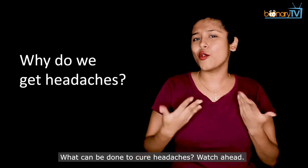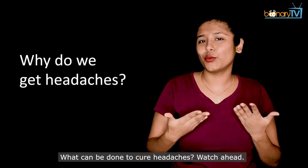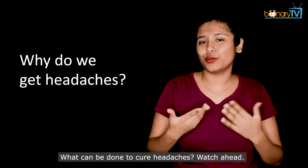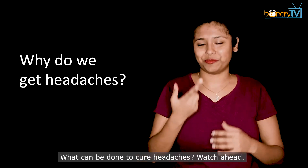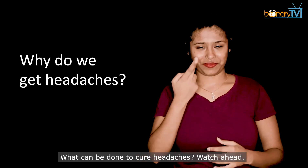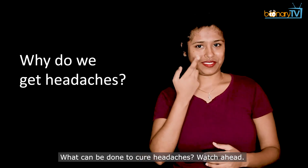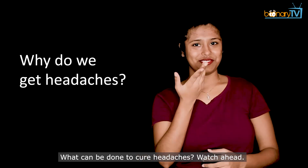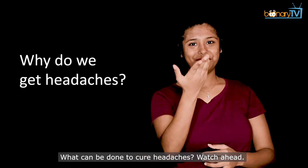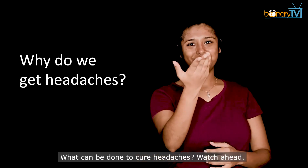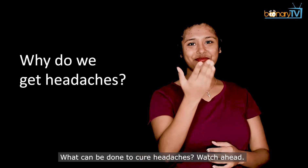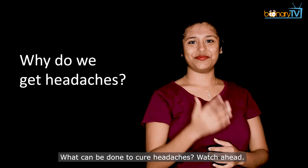ahead.